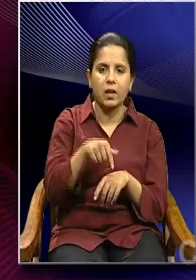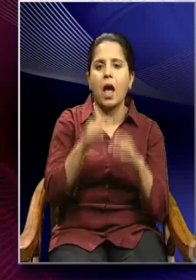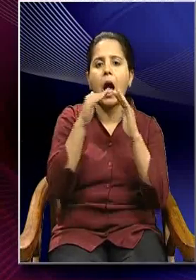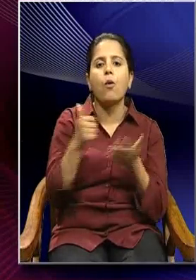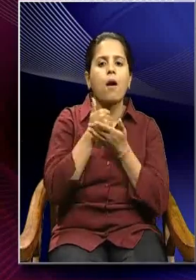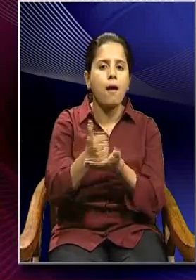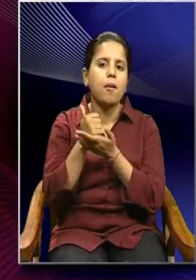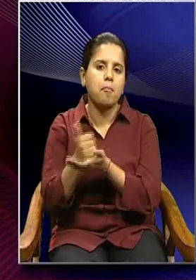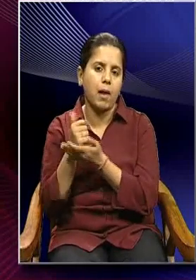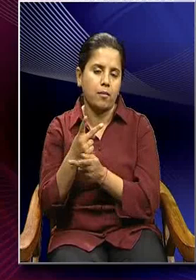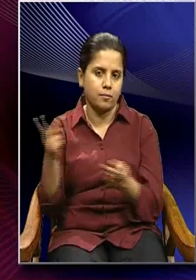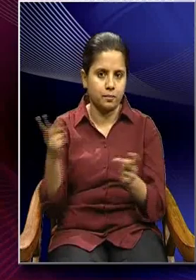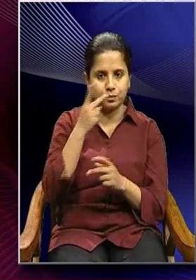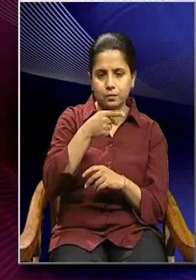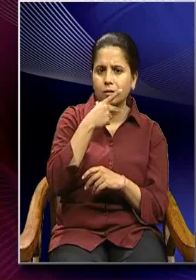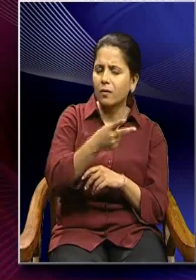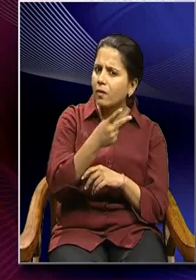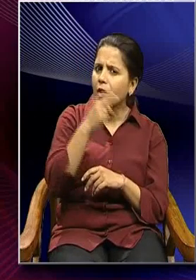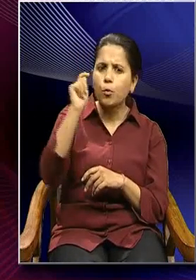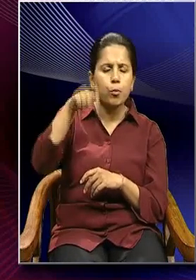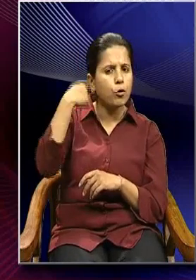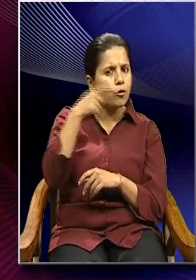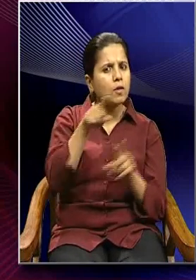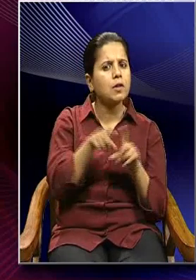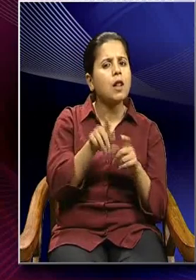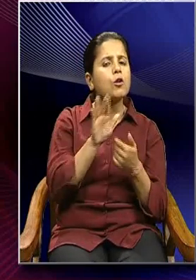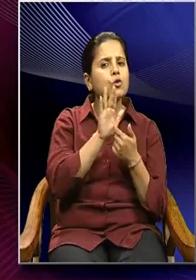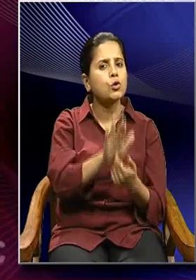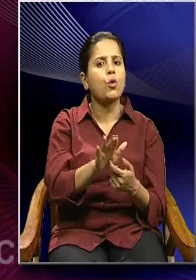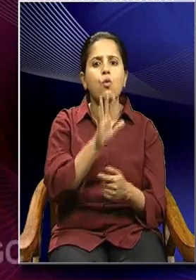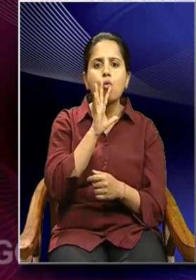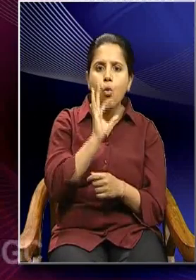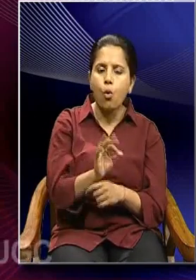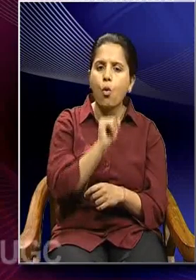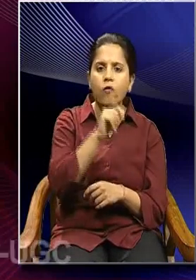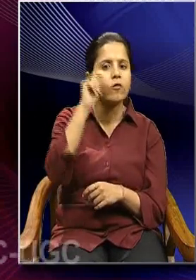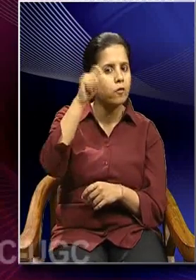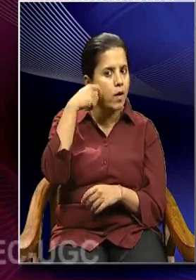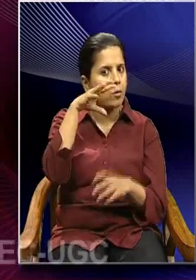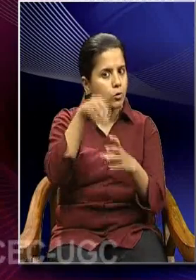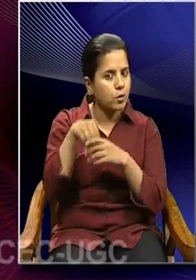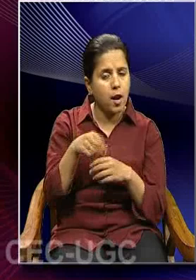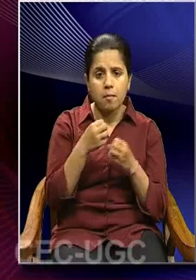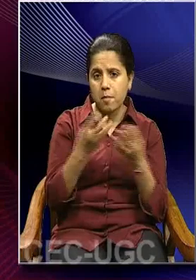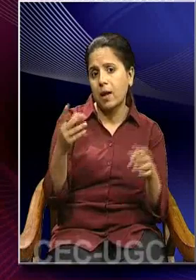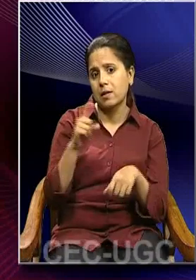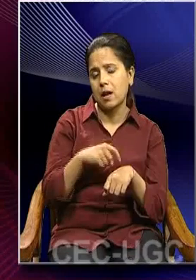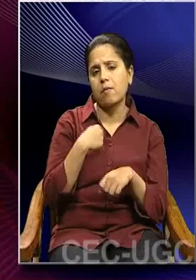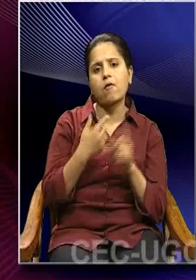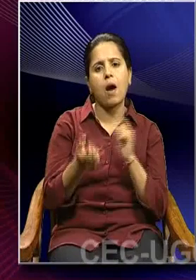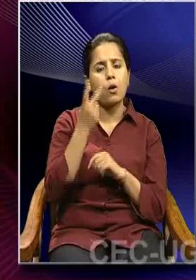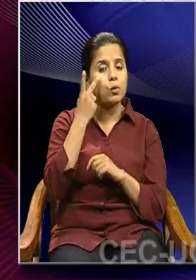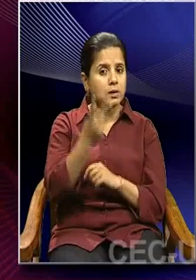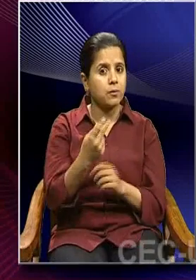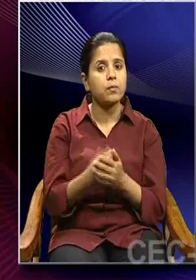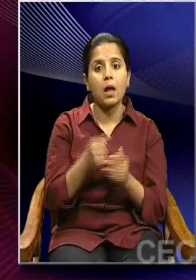help. So this kind of a portrayal of reality in his films, many a times we find that,